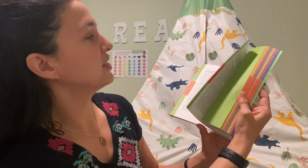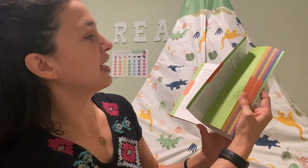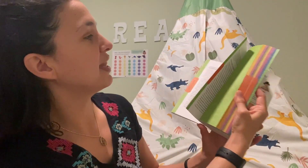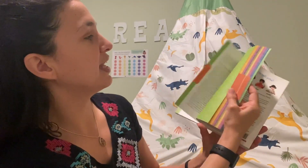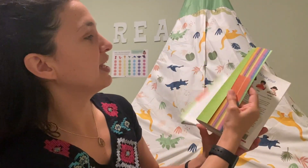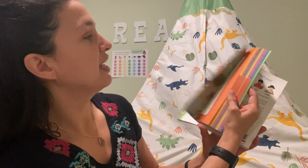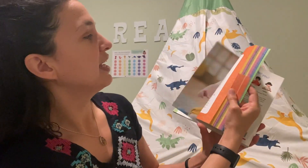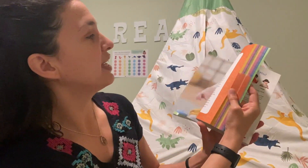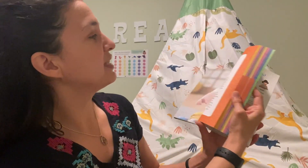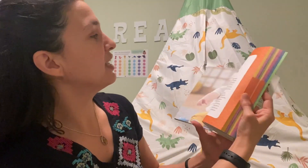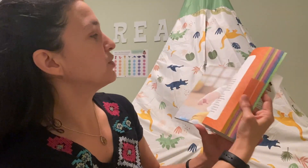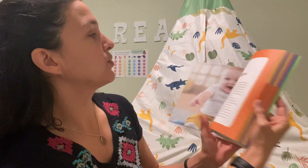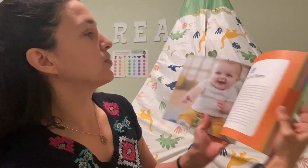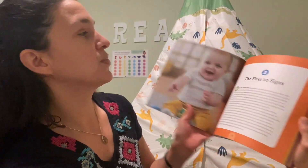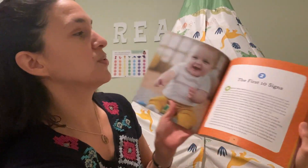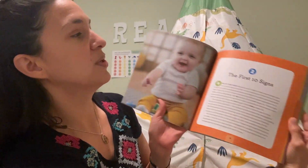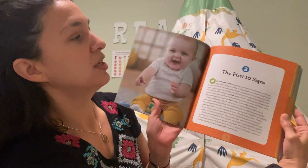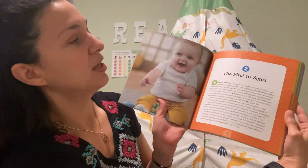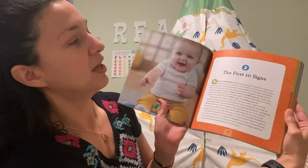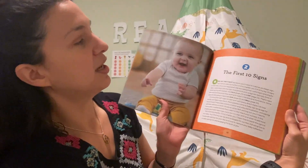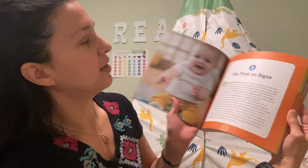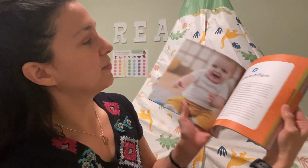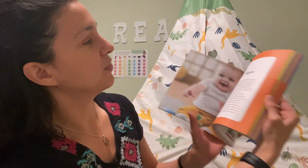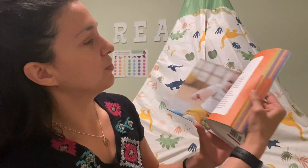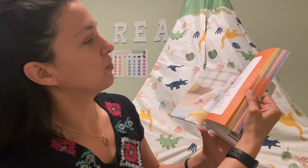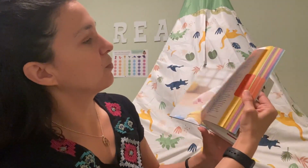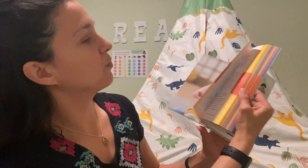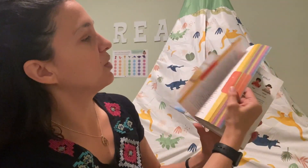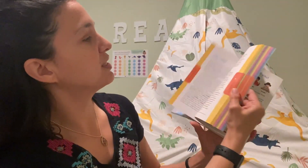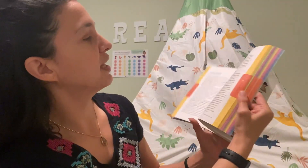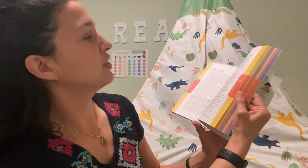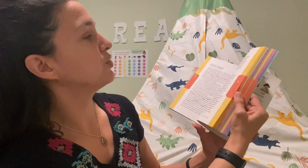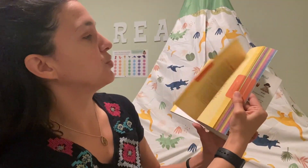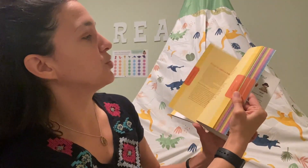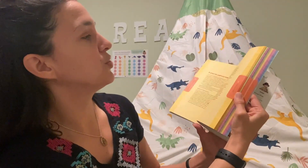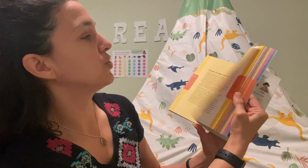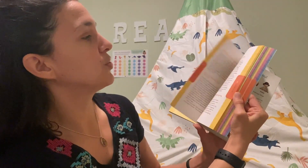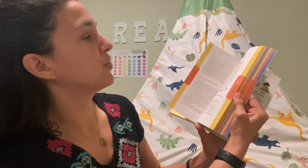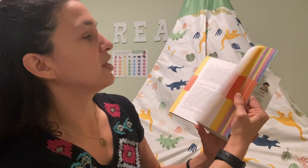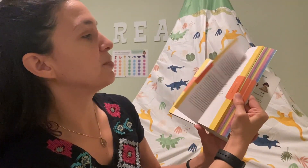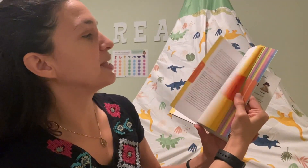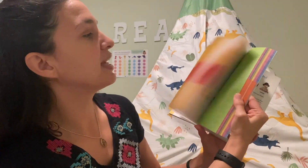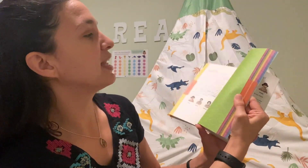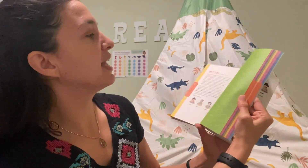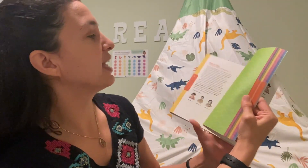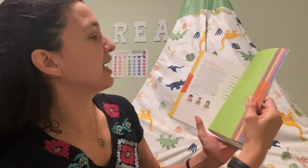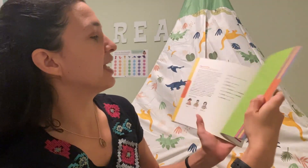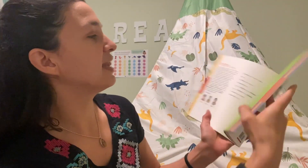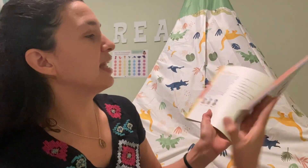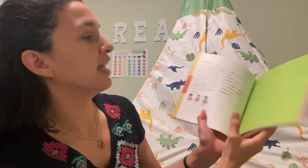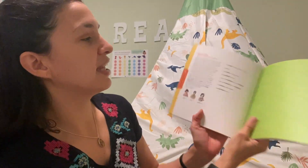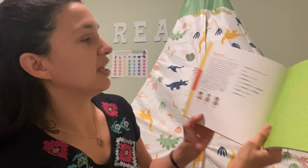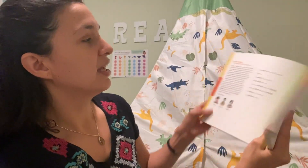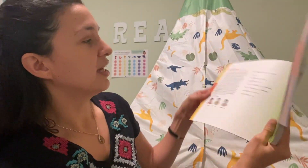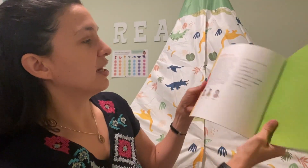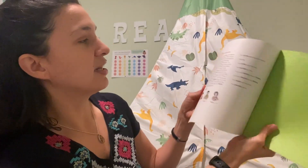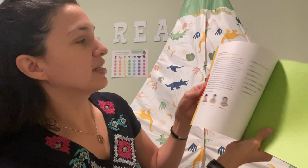and then it takes you through what signs you should do in the beginning, and then just